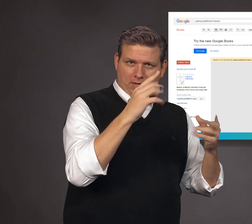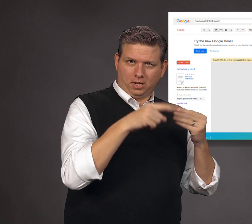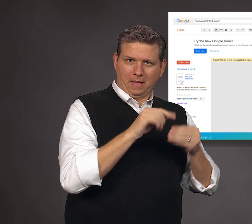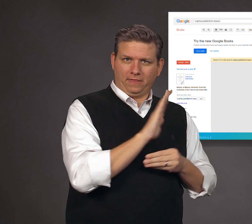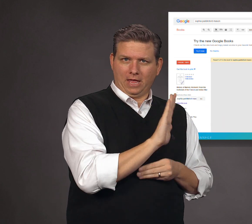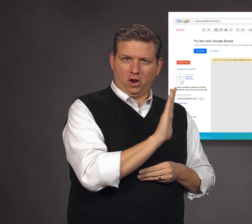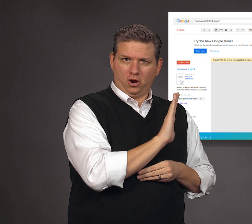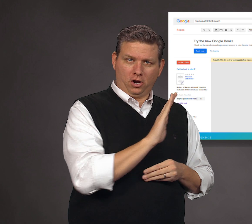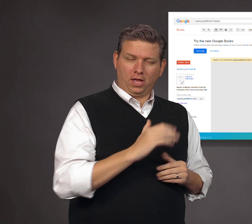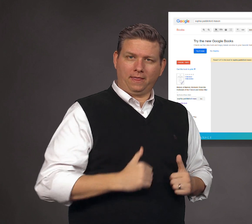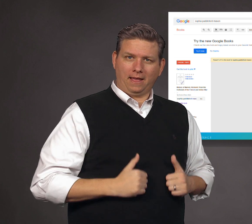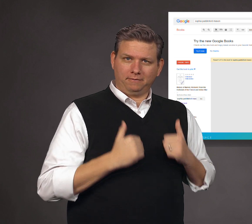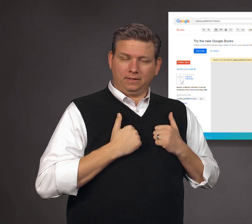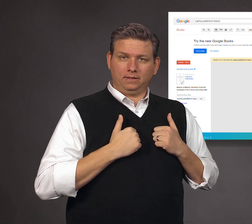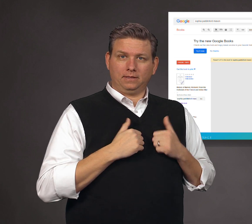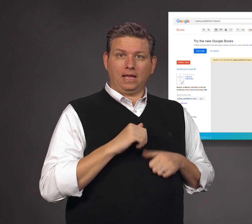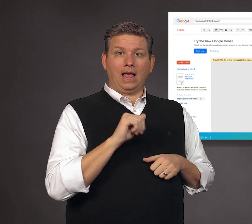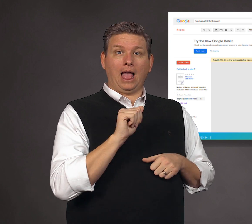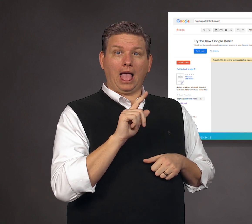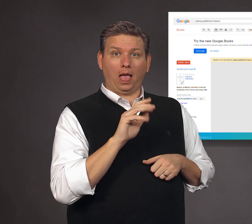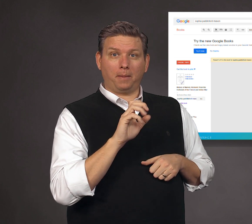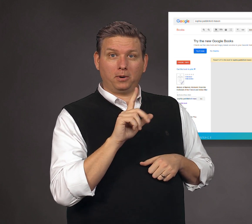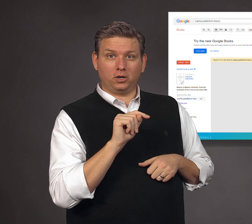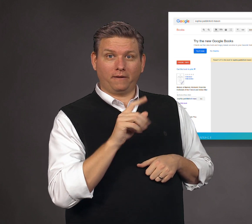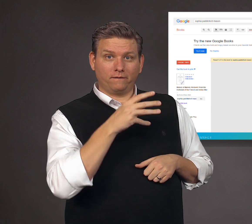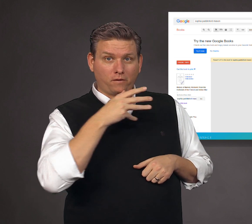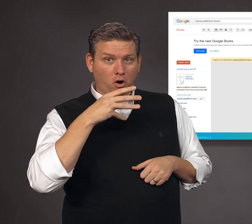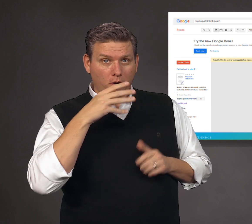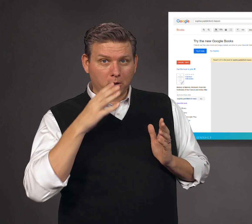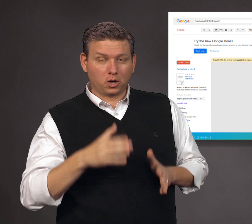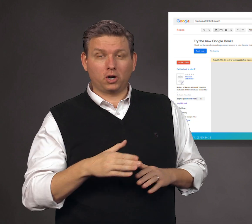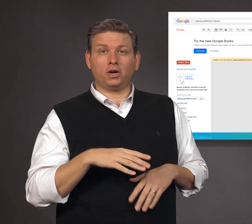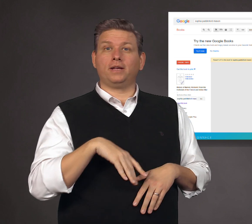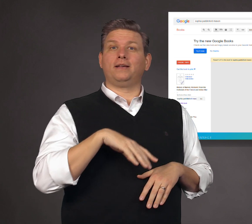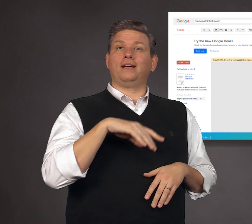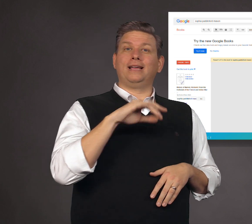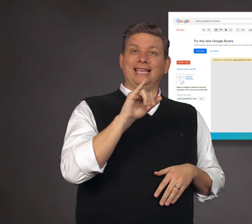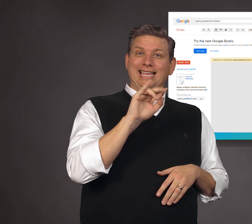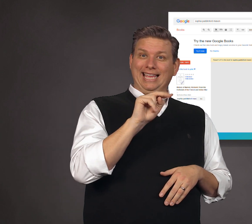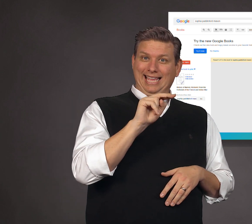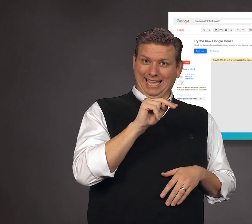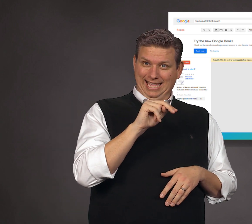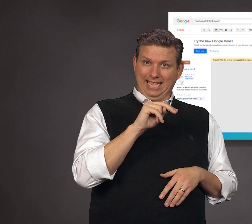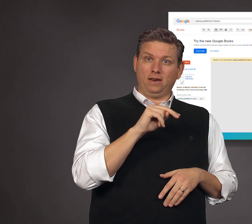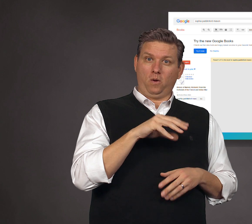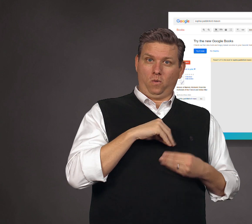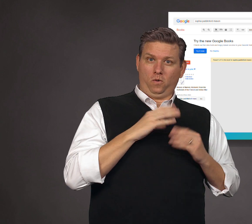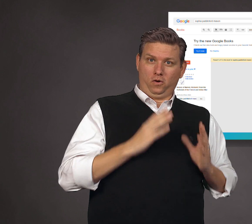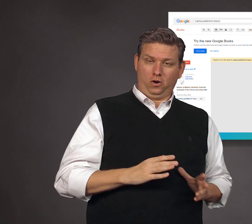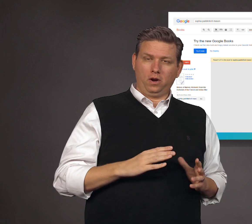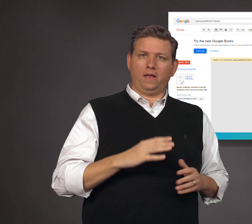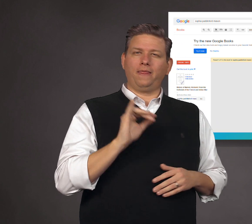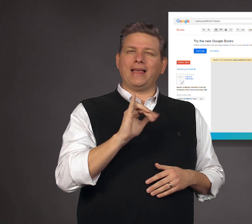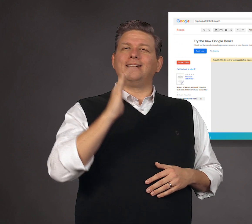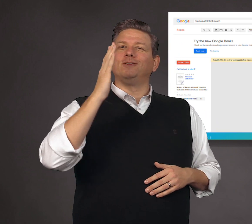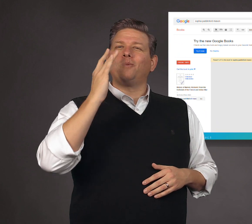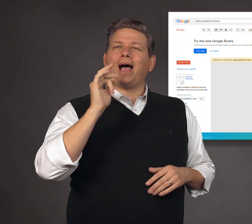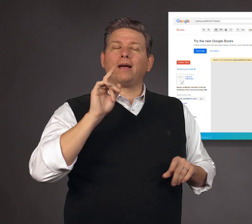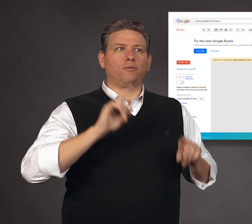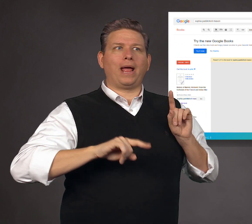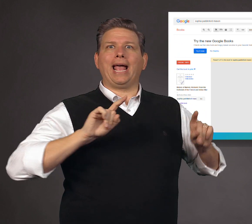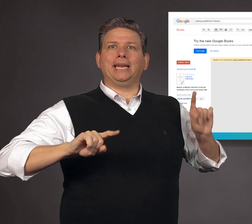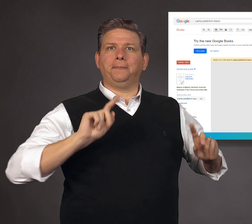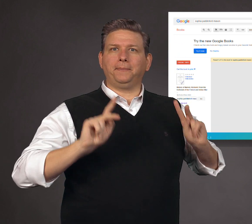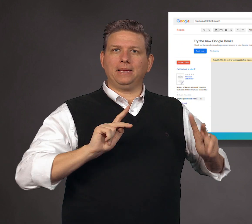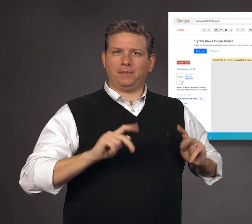It states that Albert was a farmer and an innkeeper. This would explain why there are random people living in their household on each census